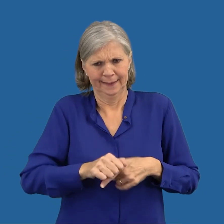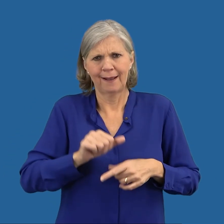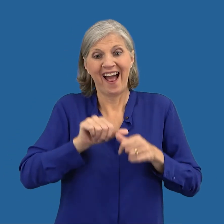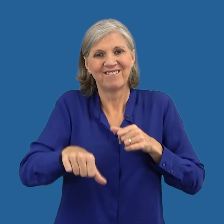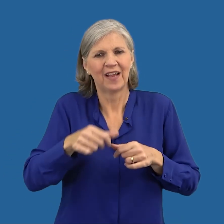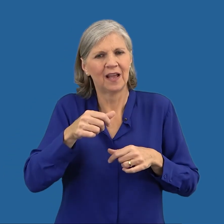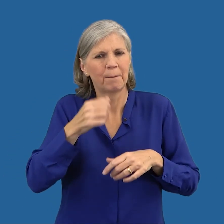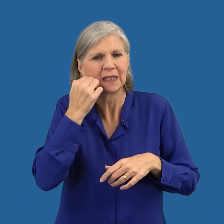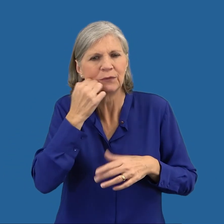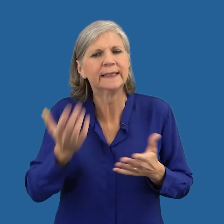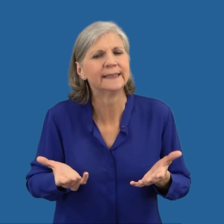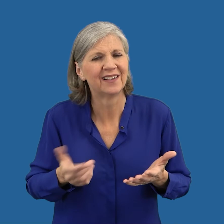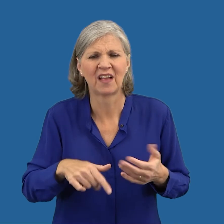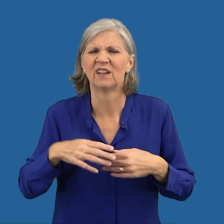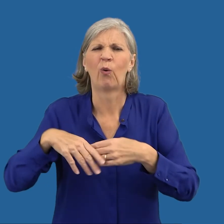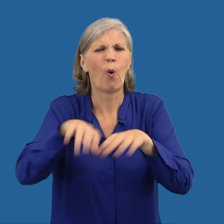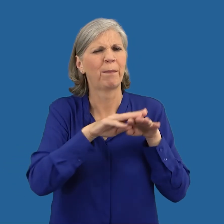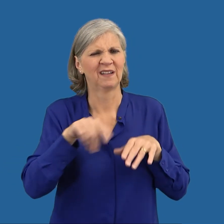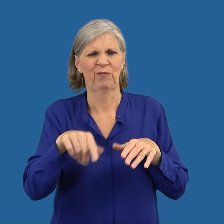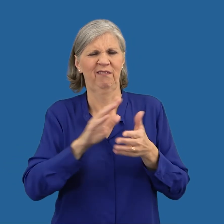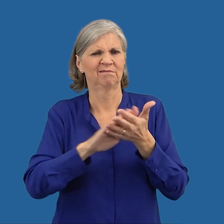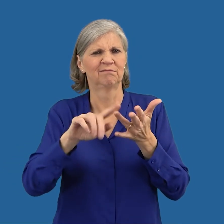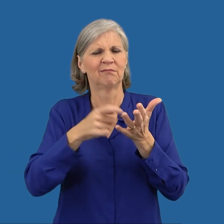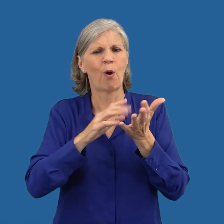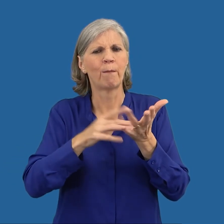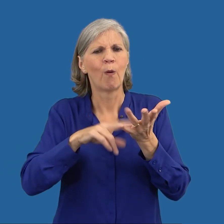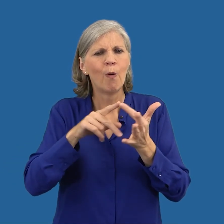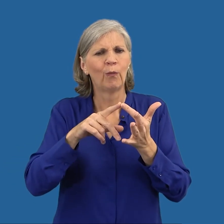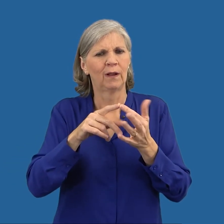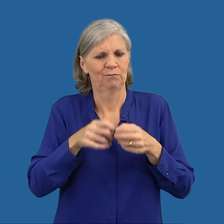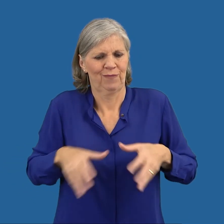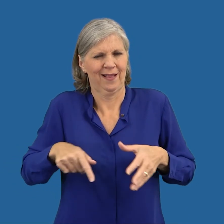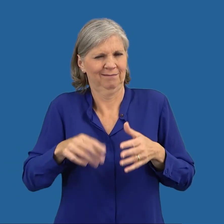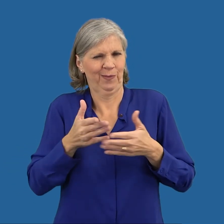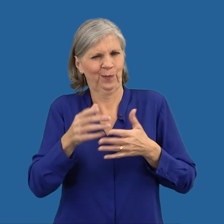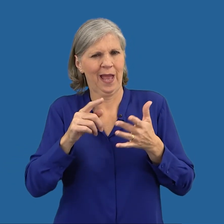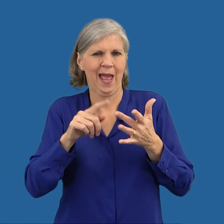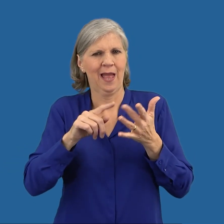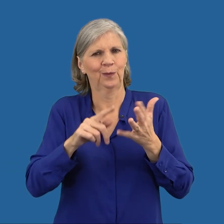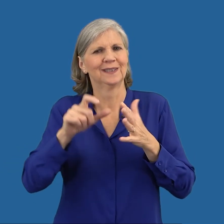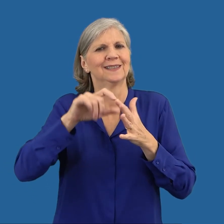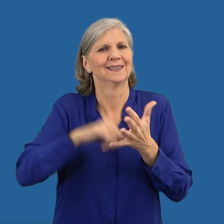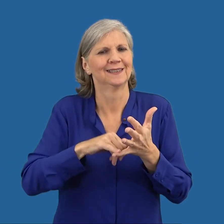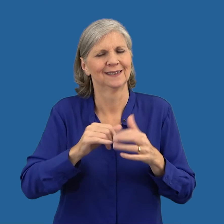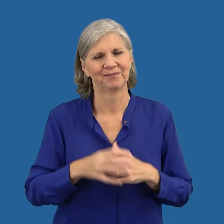You also might bleed or spot in between periods. This is common with hormone-releasing IUDs.